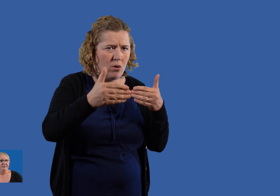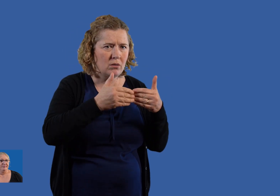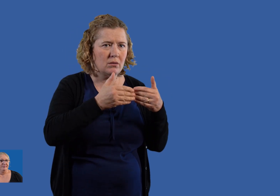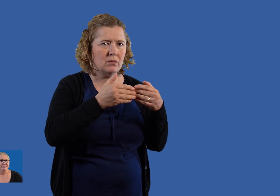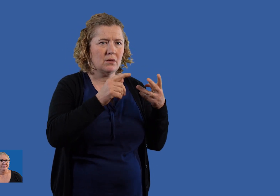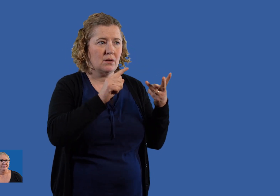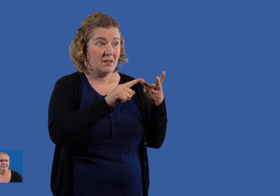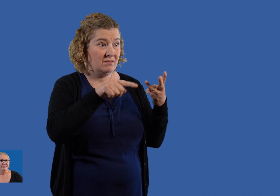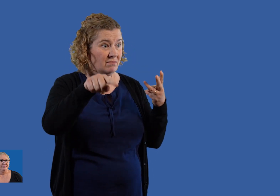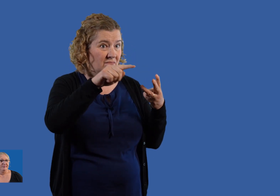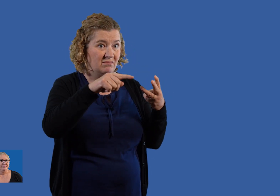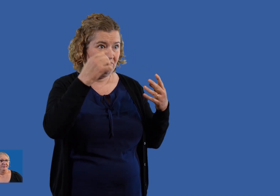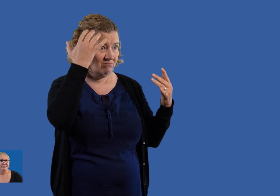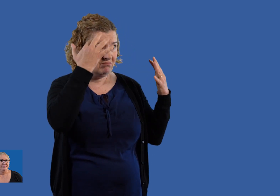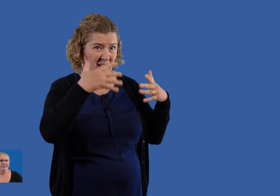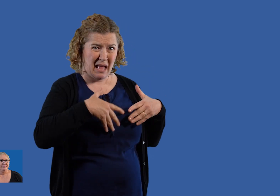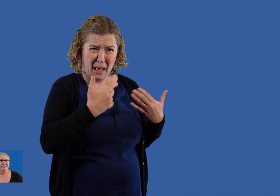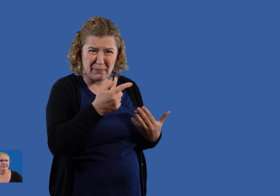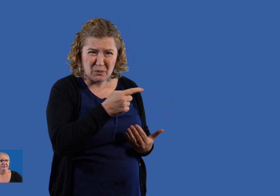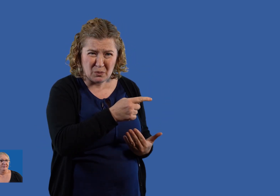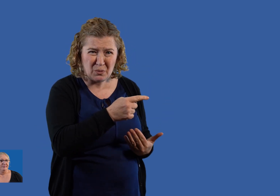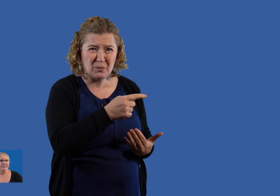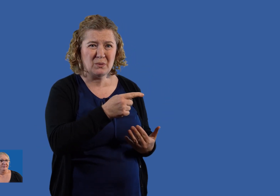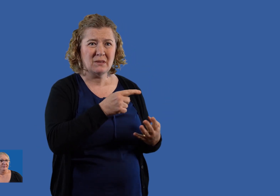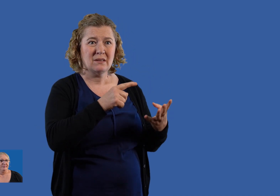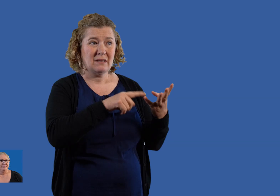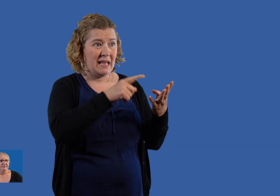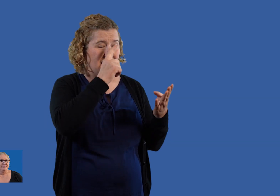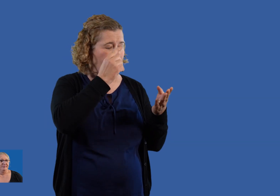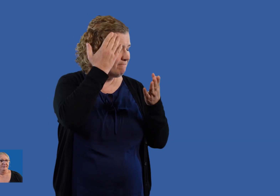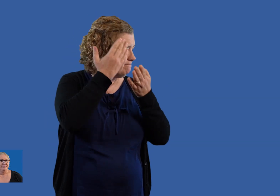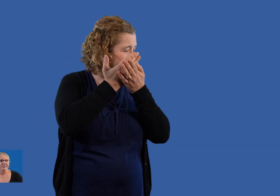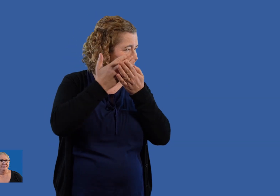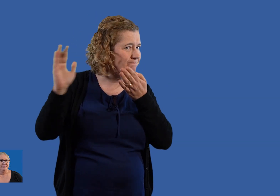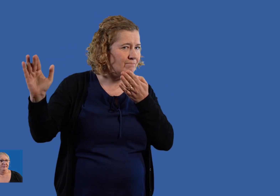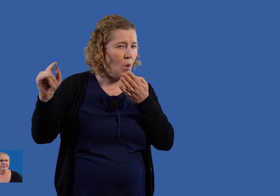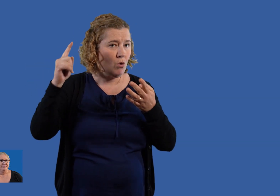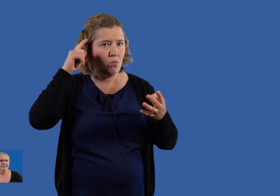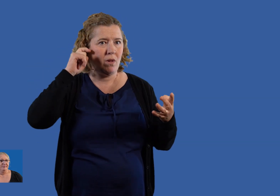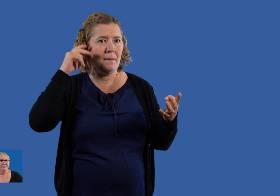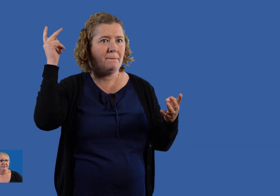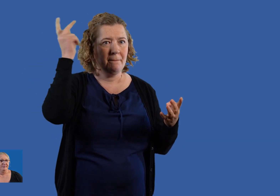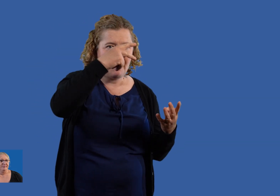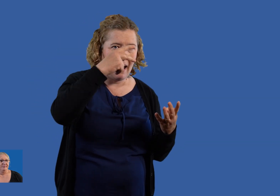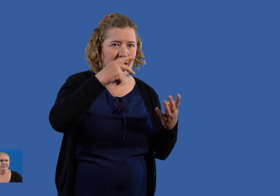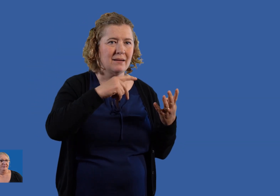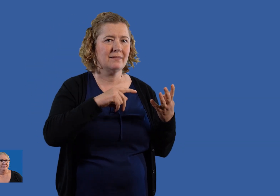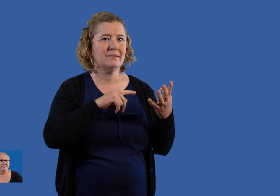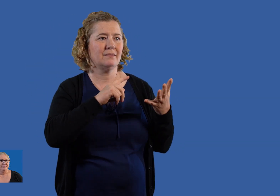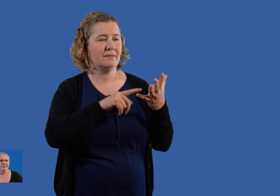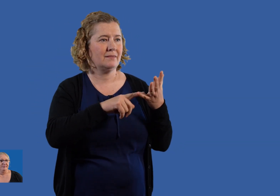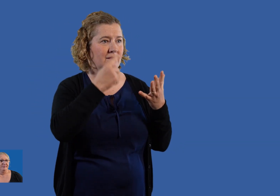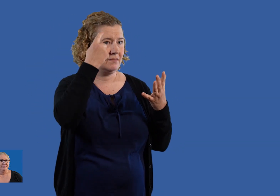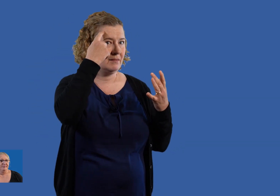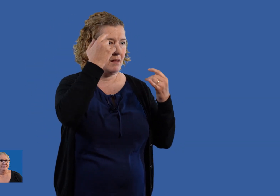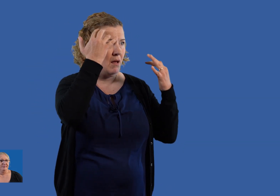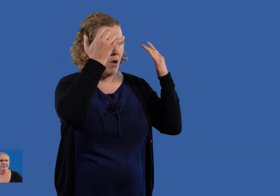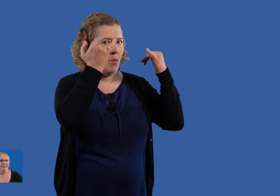last? How much do the thoughts upset you? Can you dismiss them or do they return? Are they increasing in